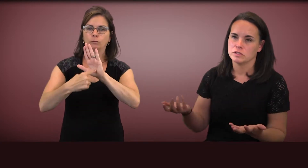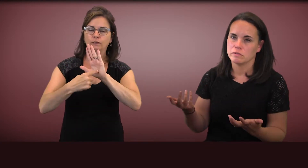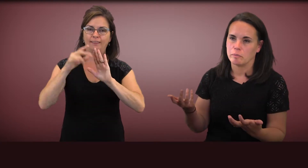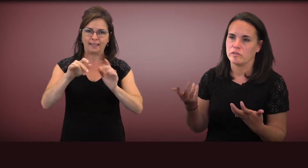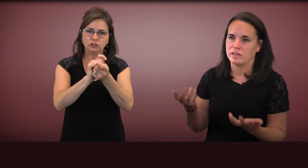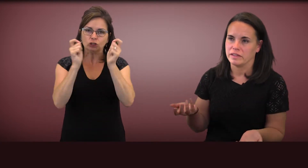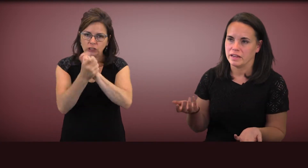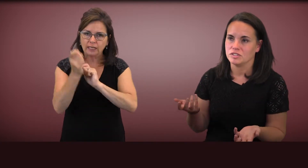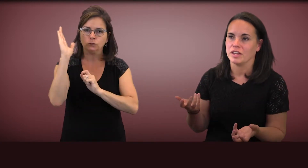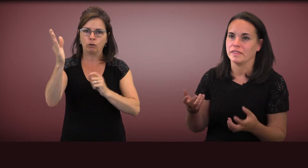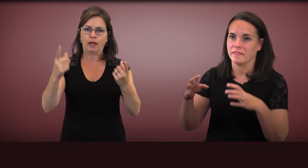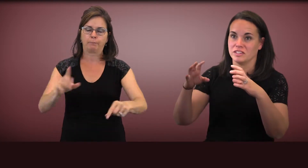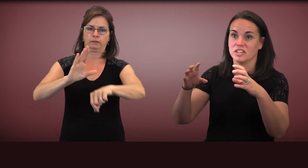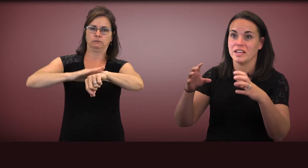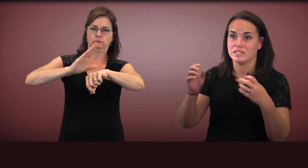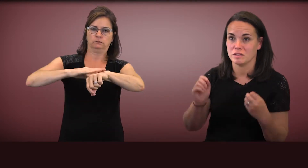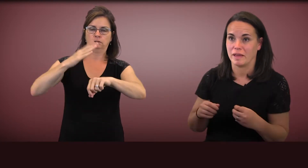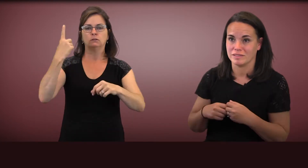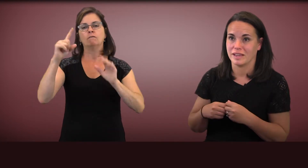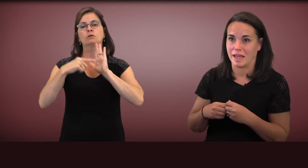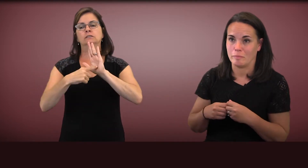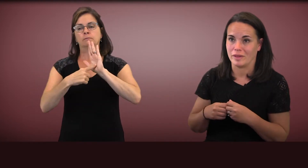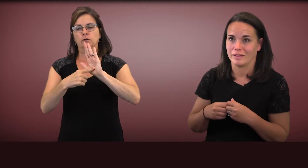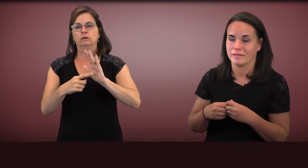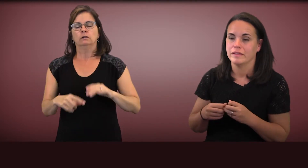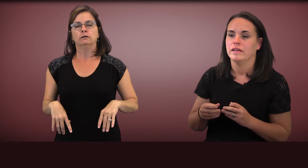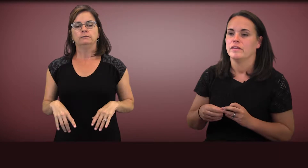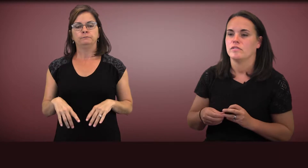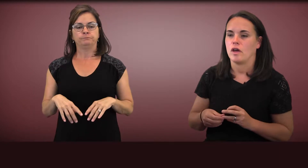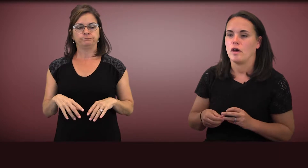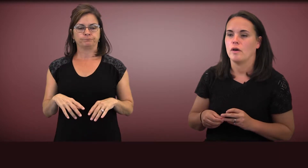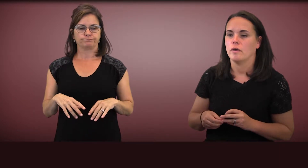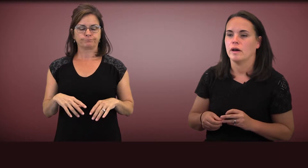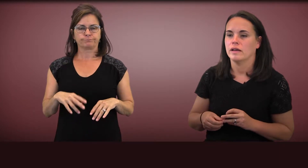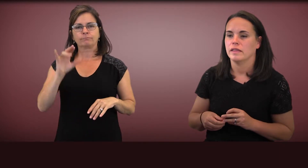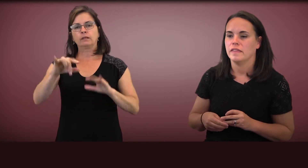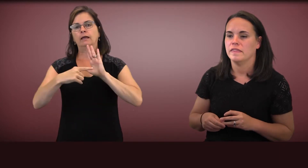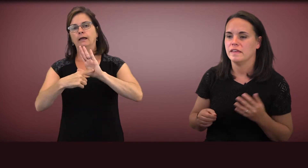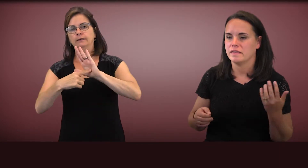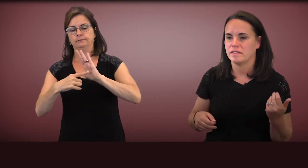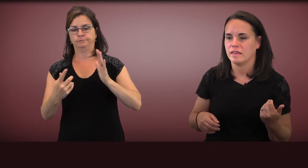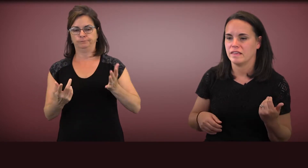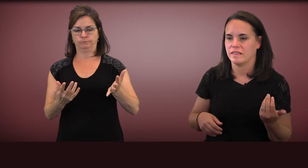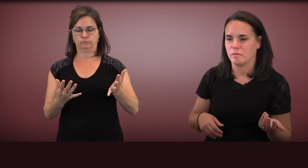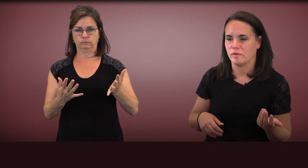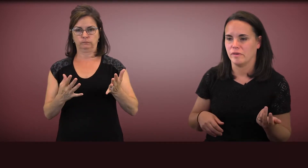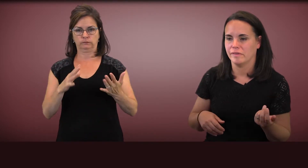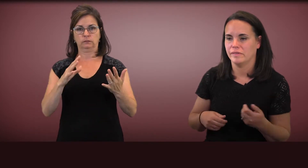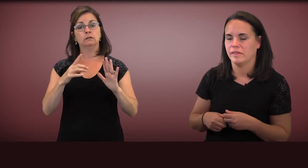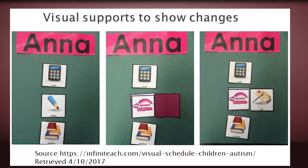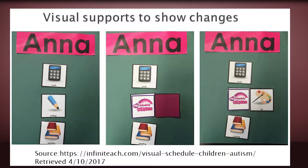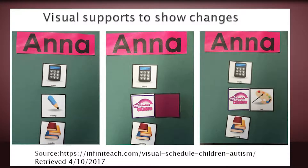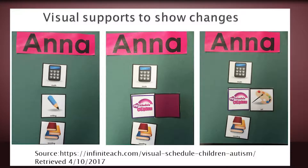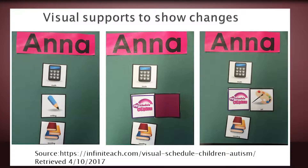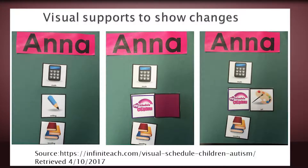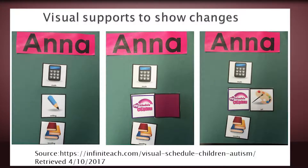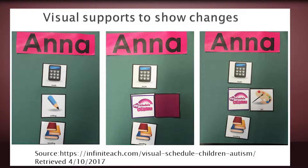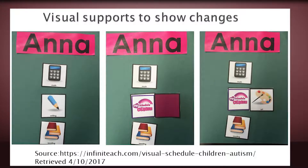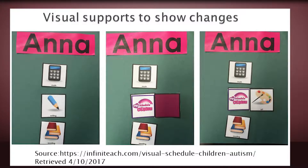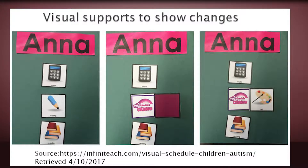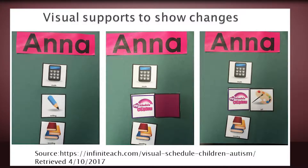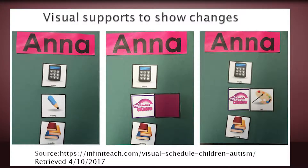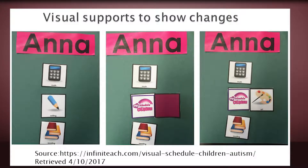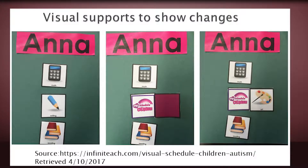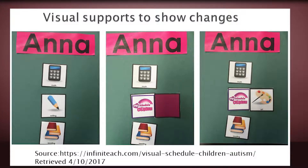a visual representation that the change is about to happen. So in this example, a photo shows a